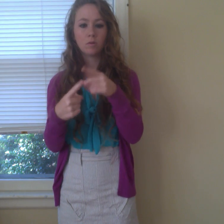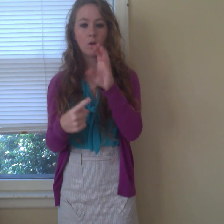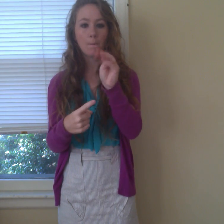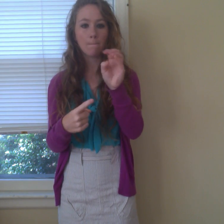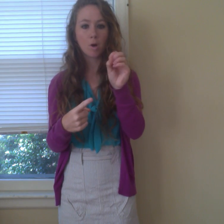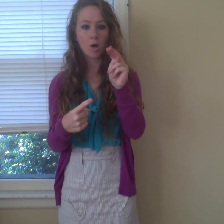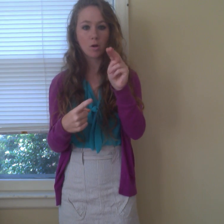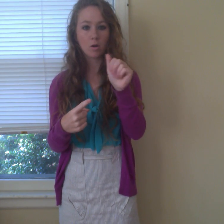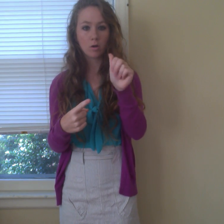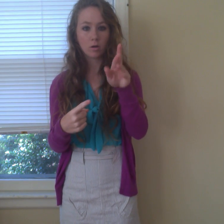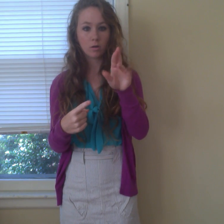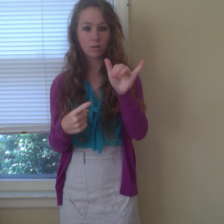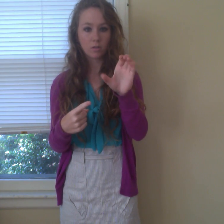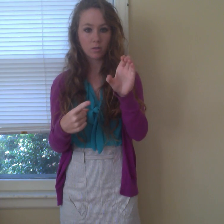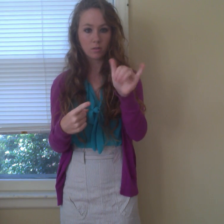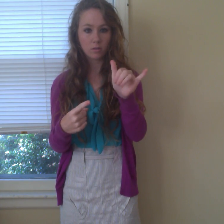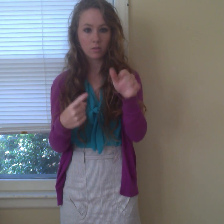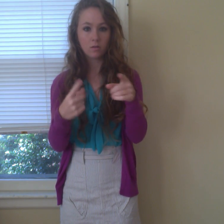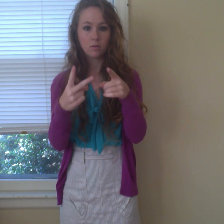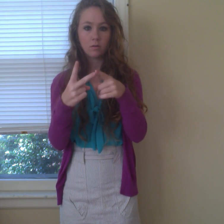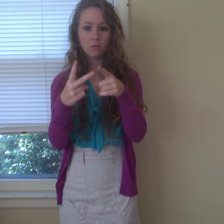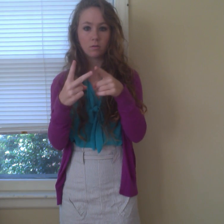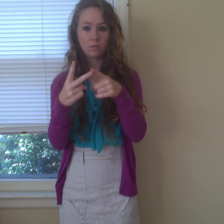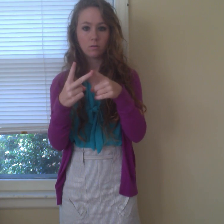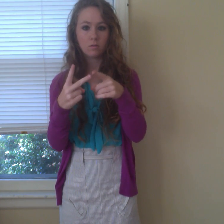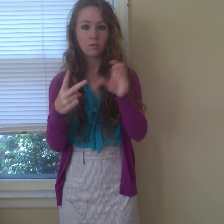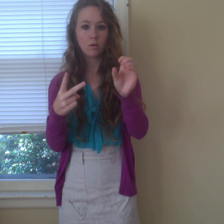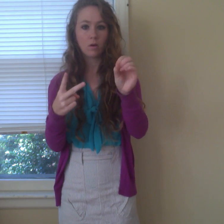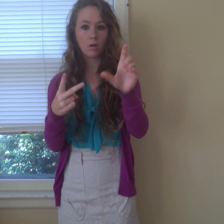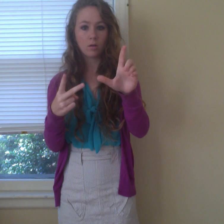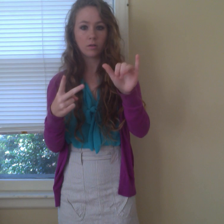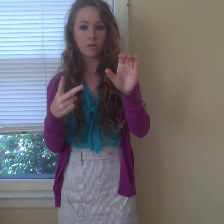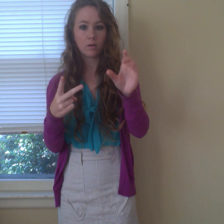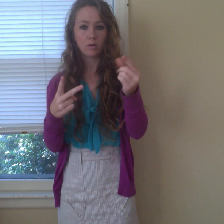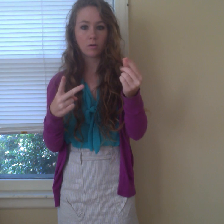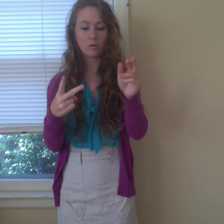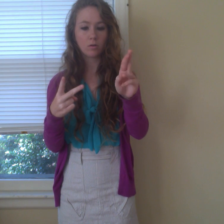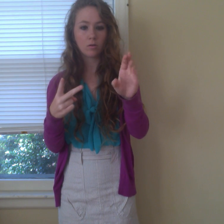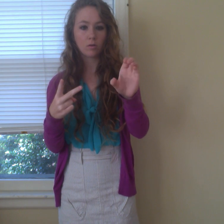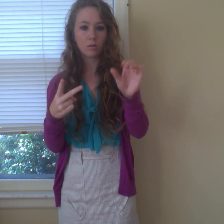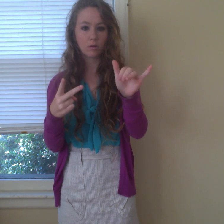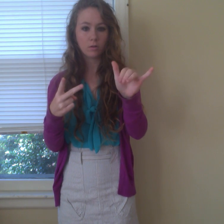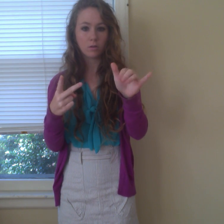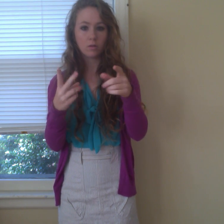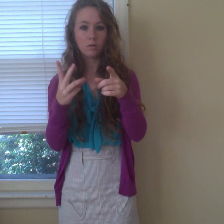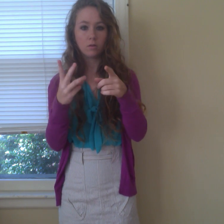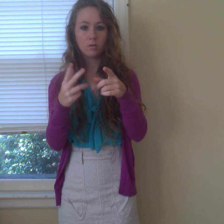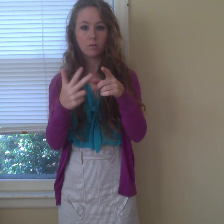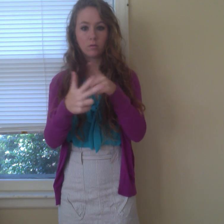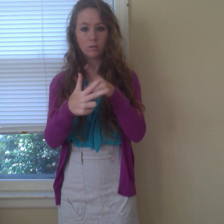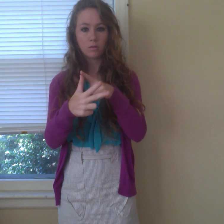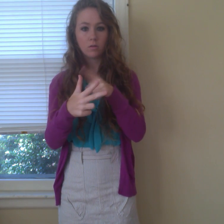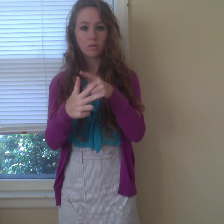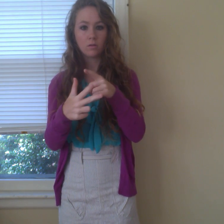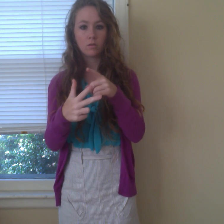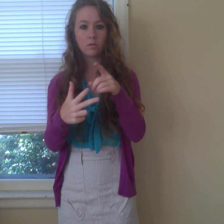by a majority, republic ruled by law, and anarchy, which is ruled by no one. In discussing these